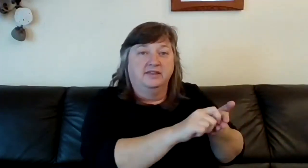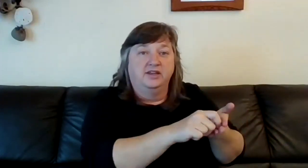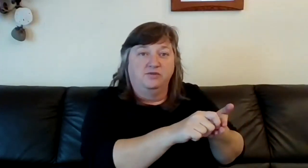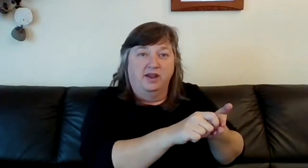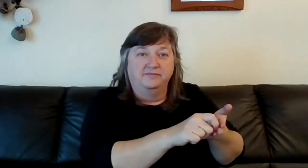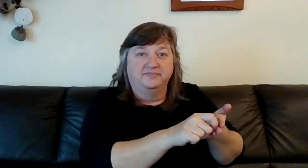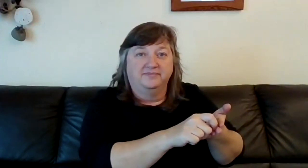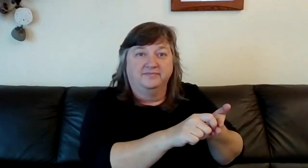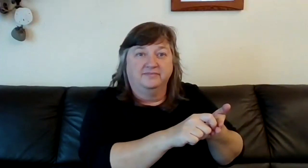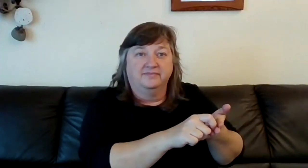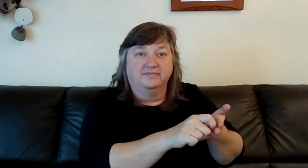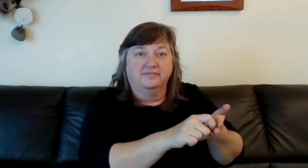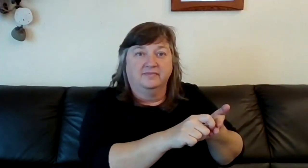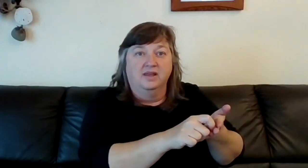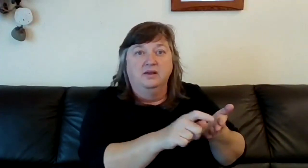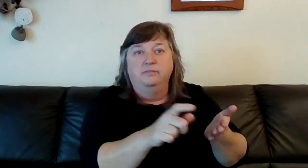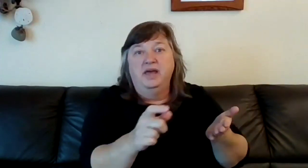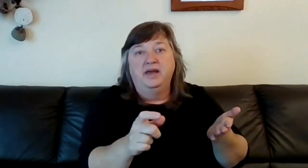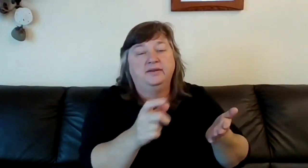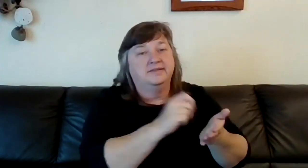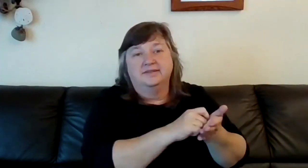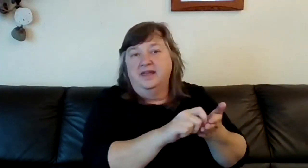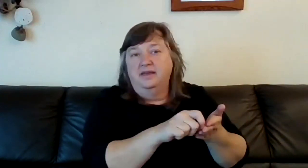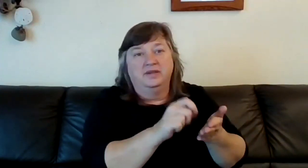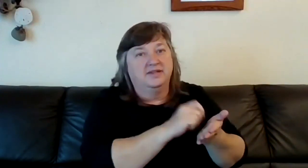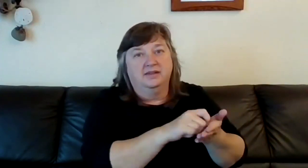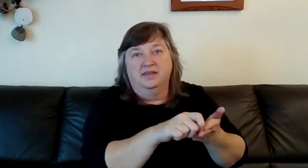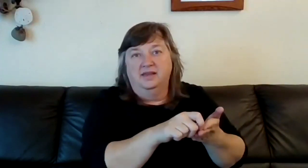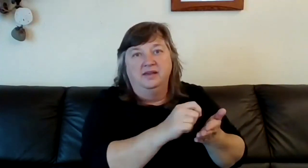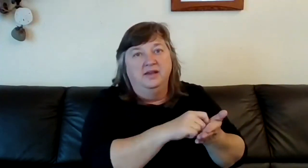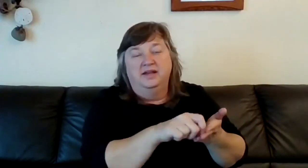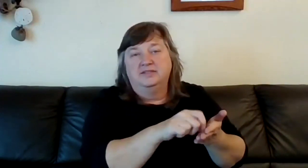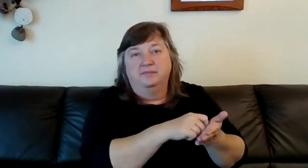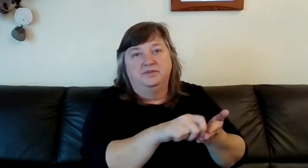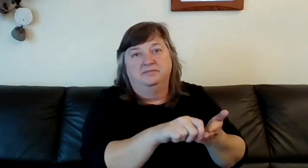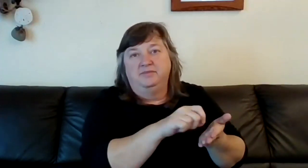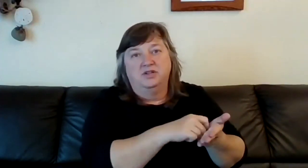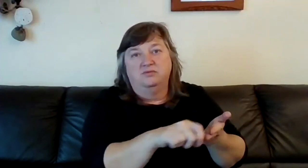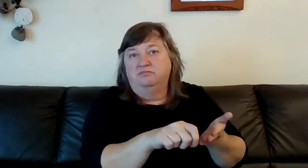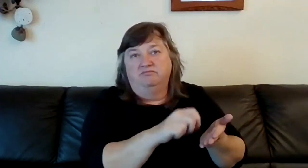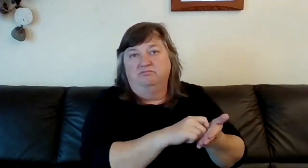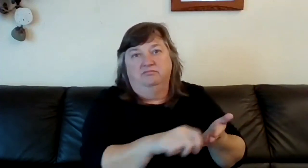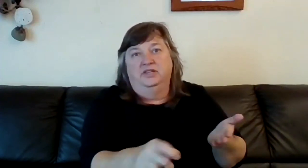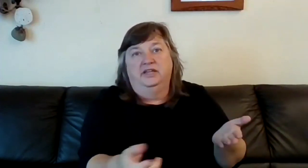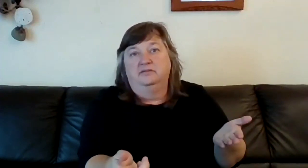then you write. Pen is the same exact thing, except you don't lick it.